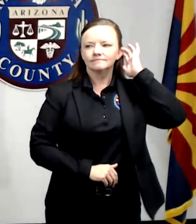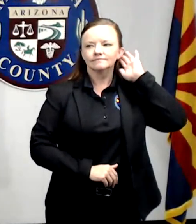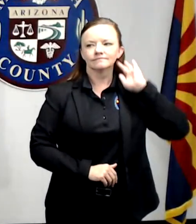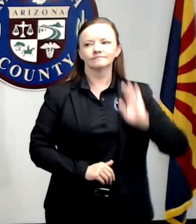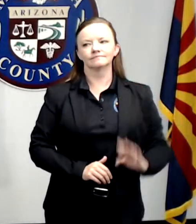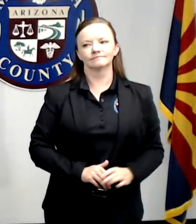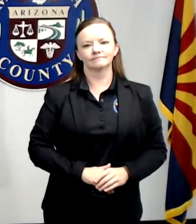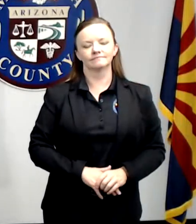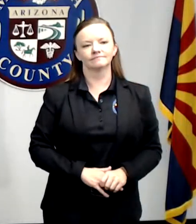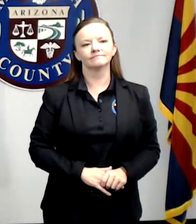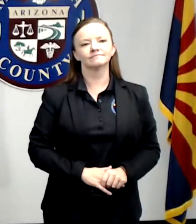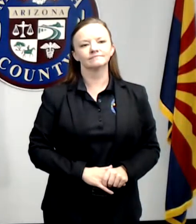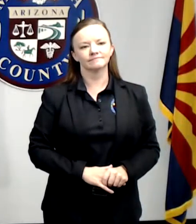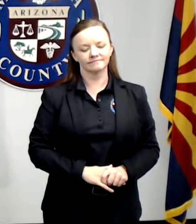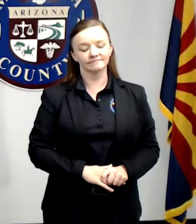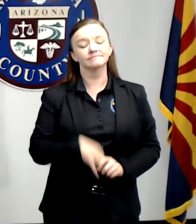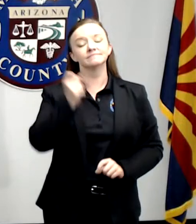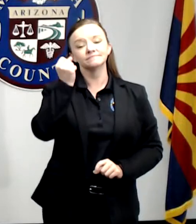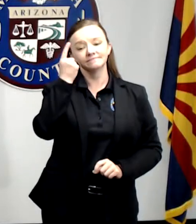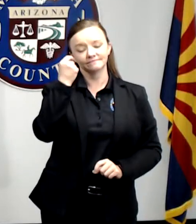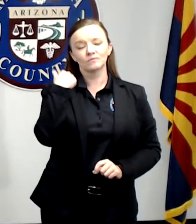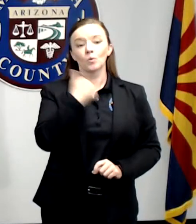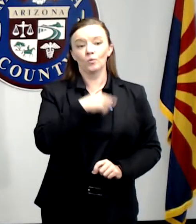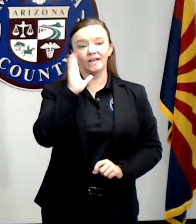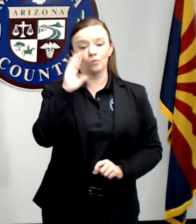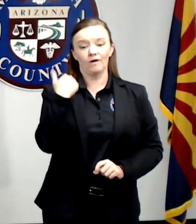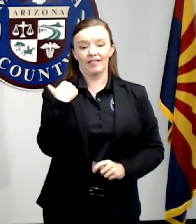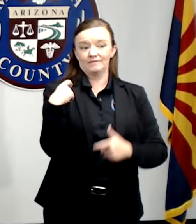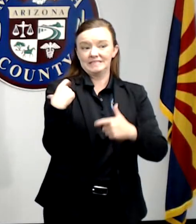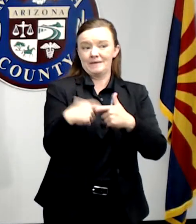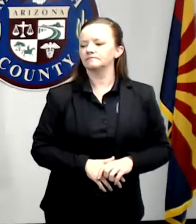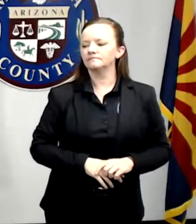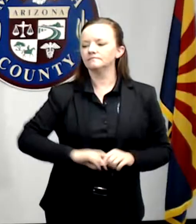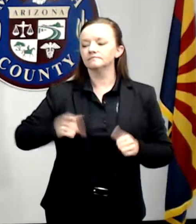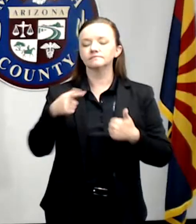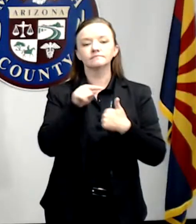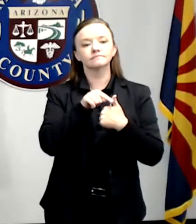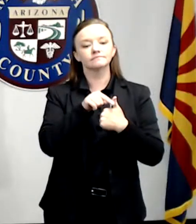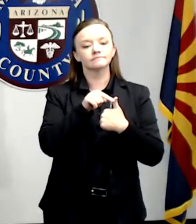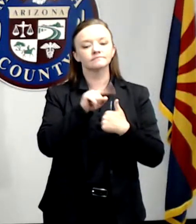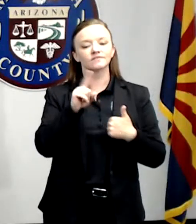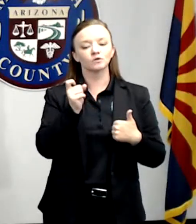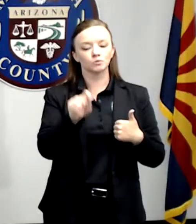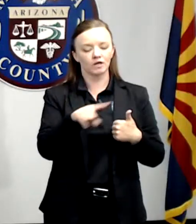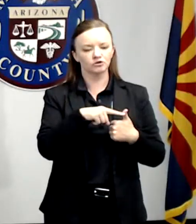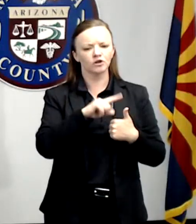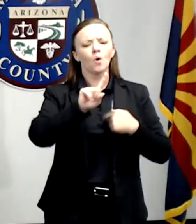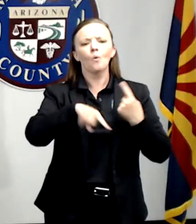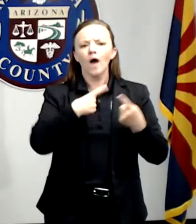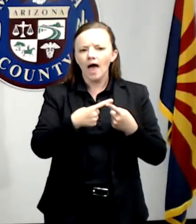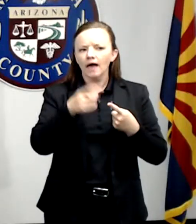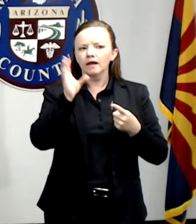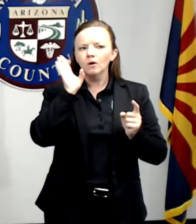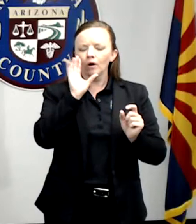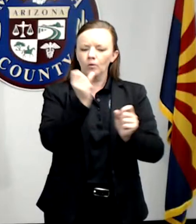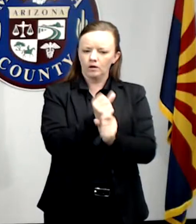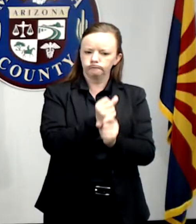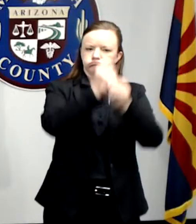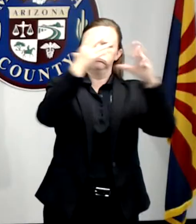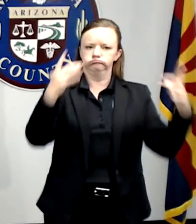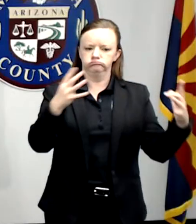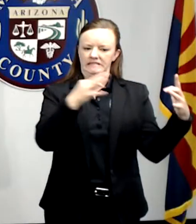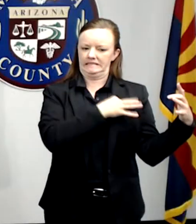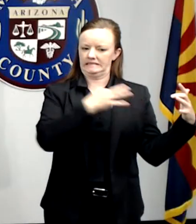So because we are going to have Spanish translation, I'm just going to answer one. When are we going to be able to scale